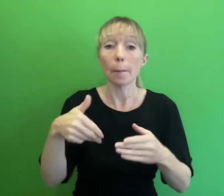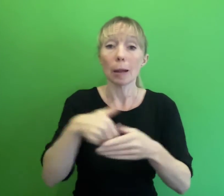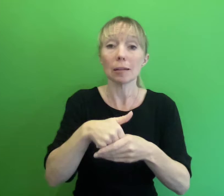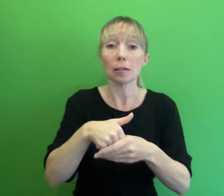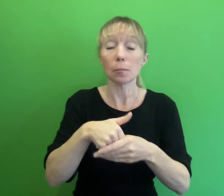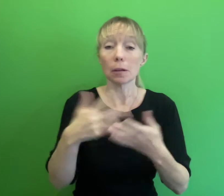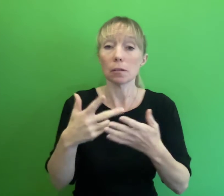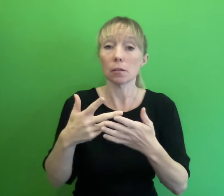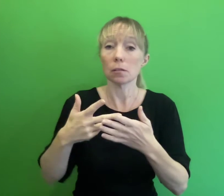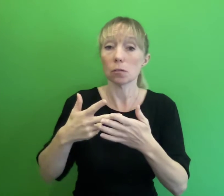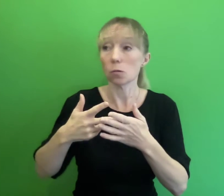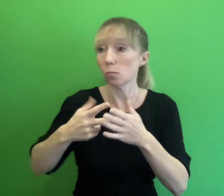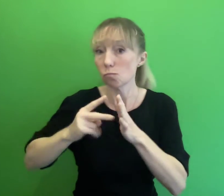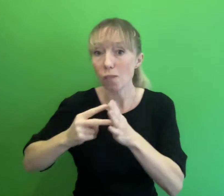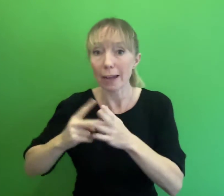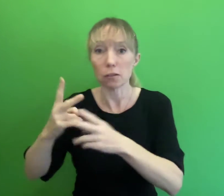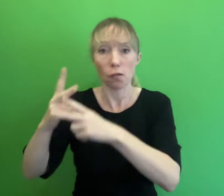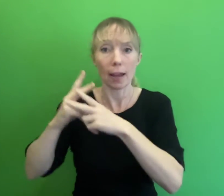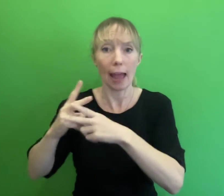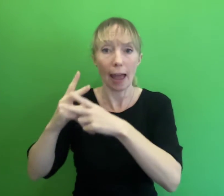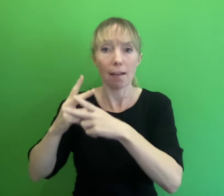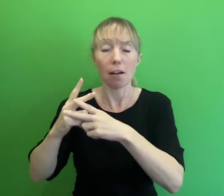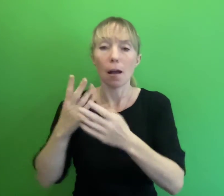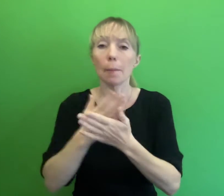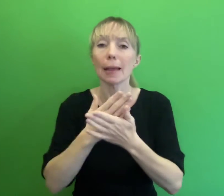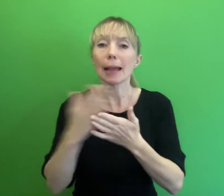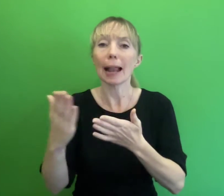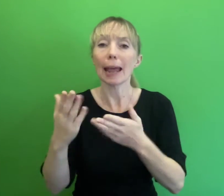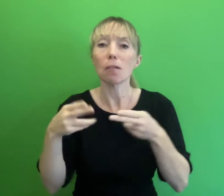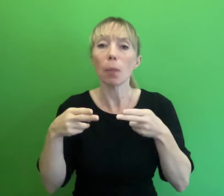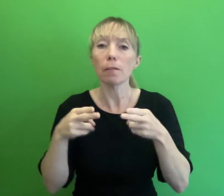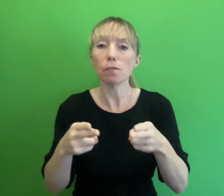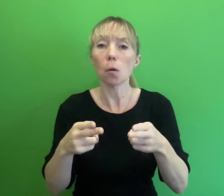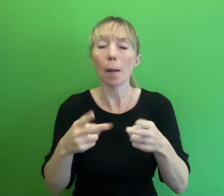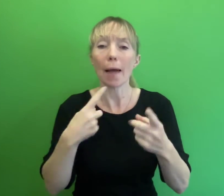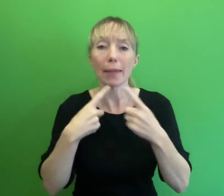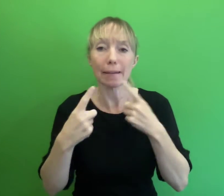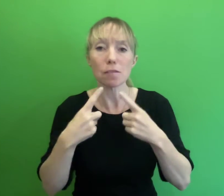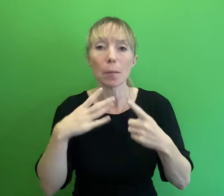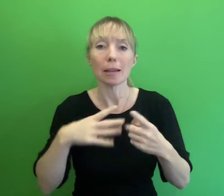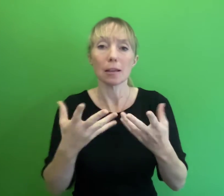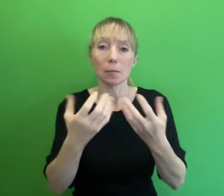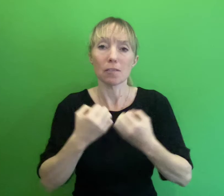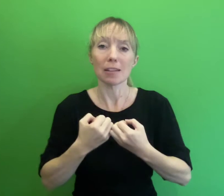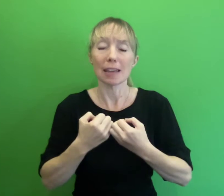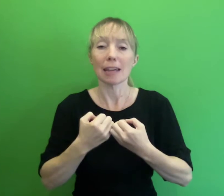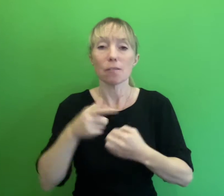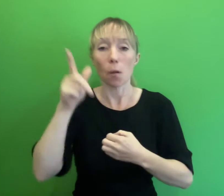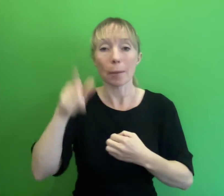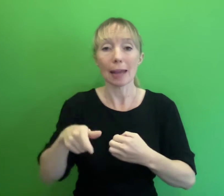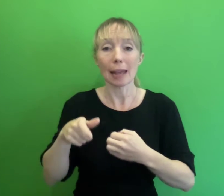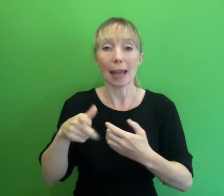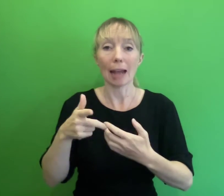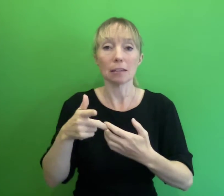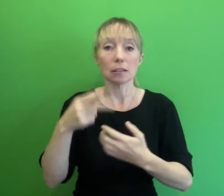carer, and be clear on the format that information needs to be received from guest artists so it's accessible for